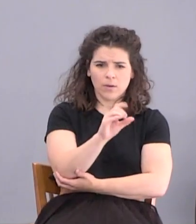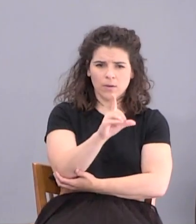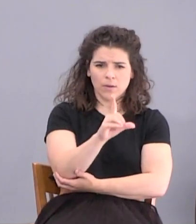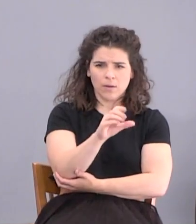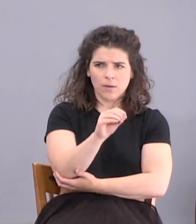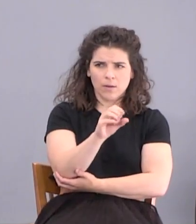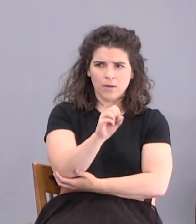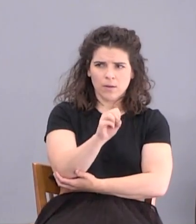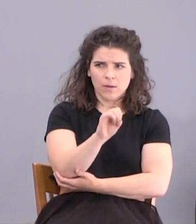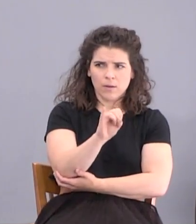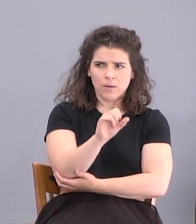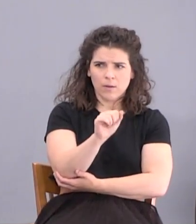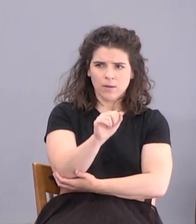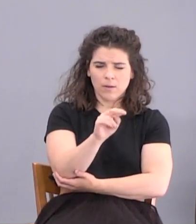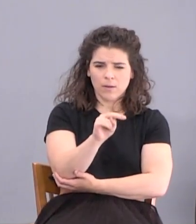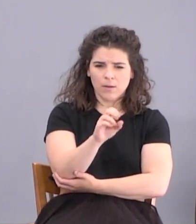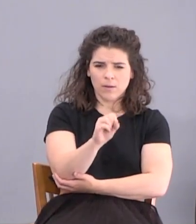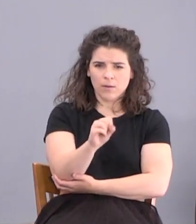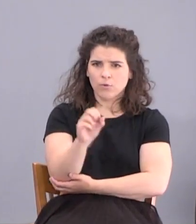Colossians chapter